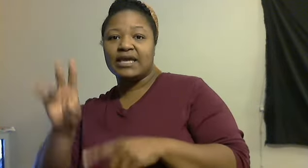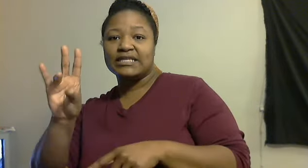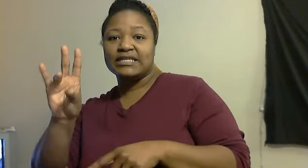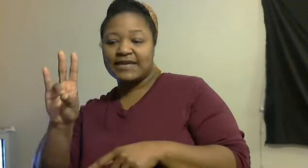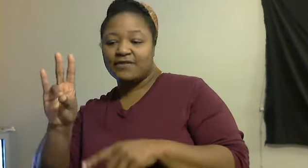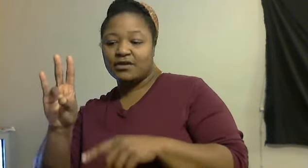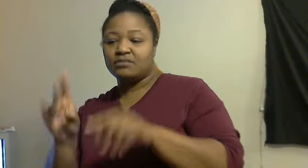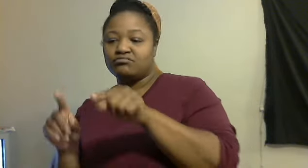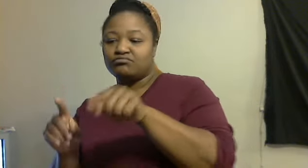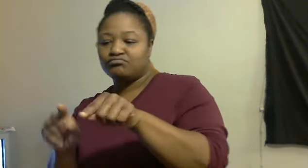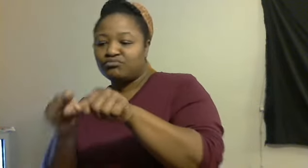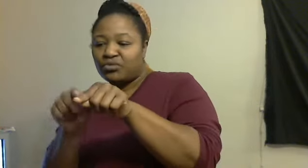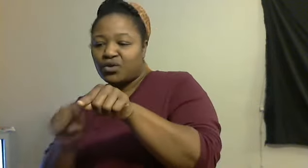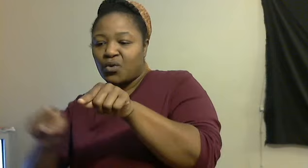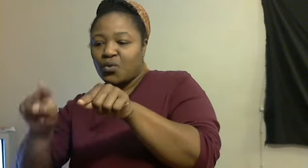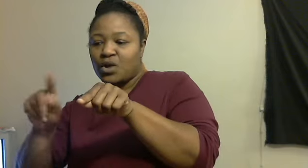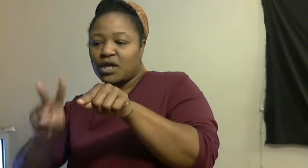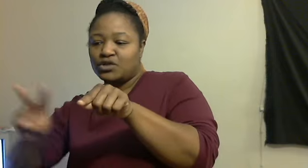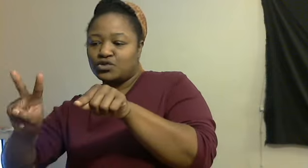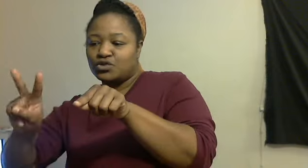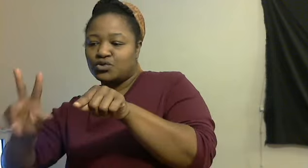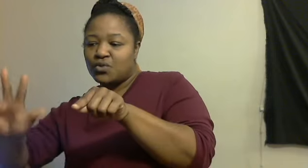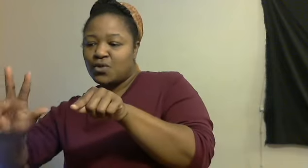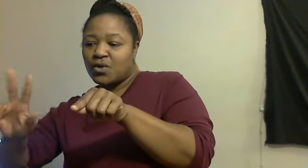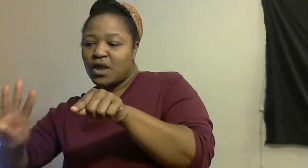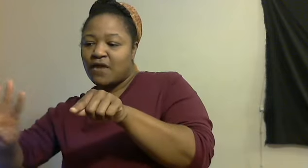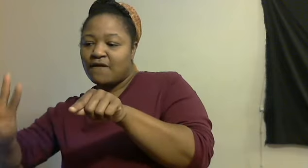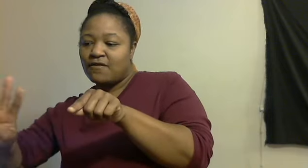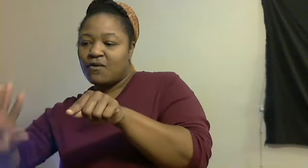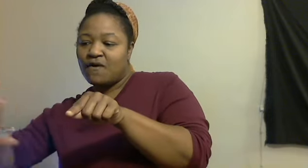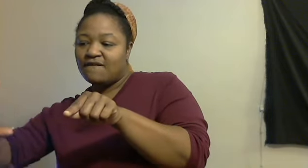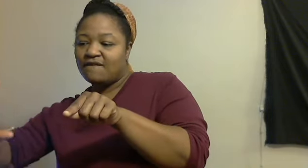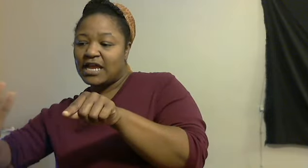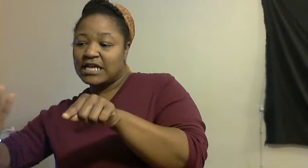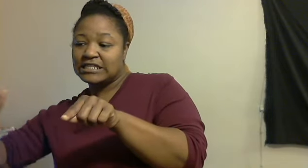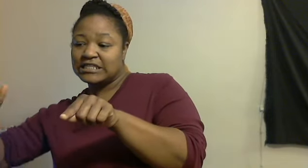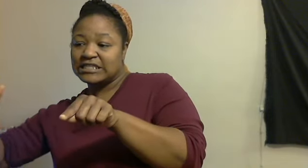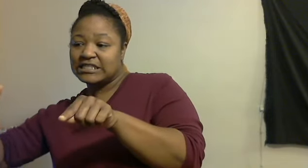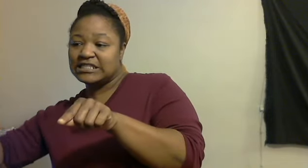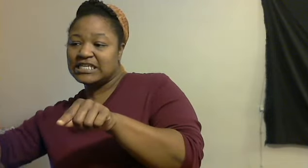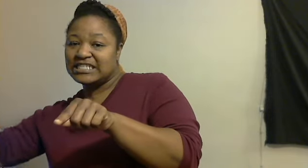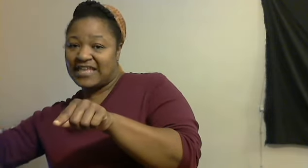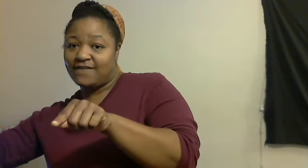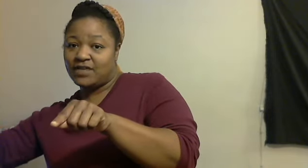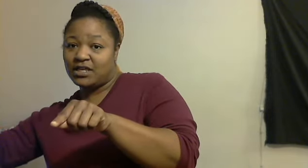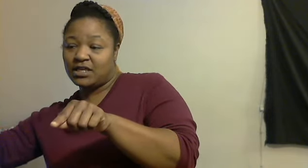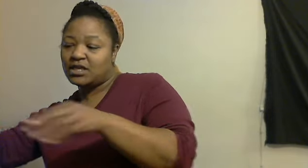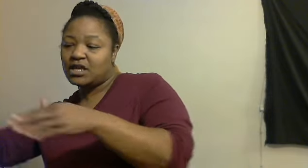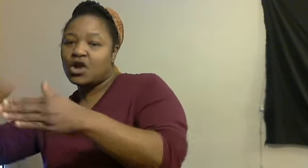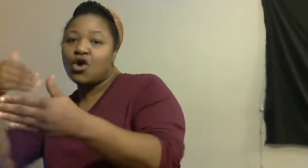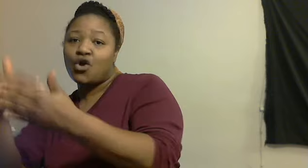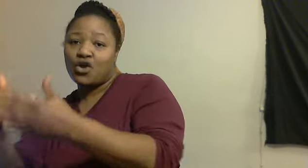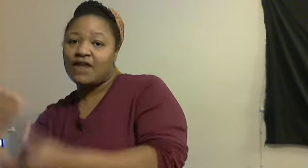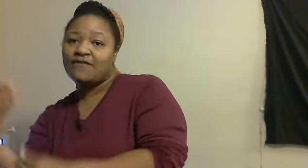3, 4, 5, 6, 7. We go to 15. 8 plus 7 is